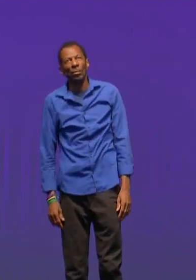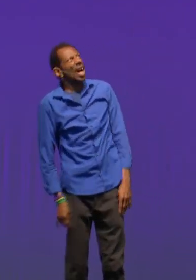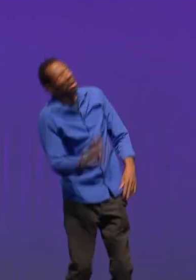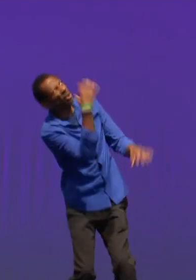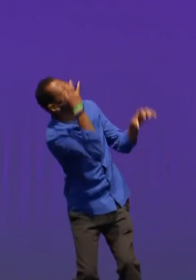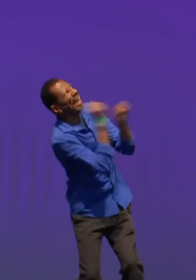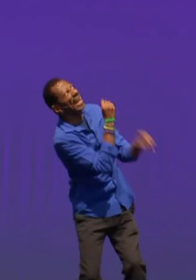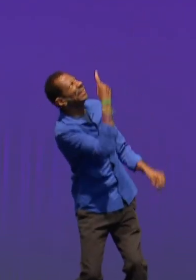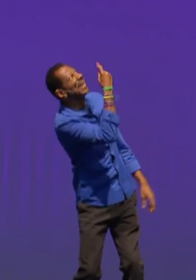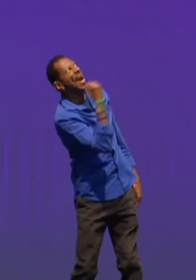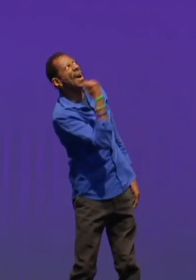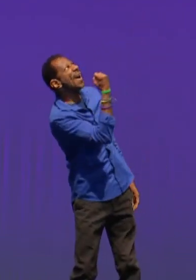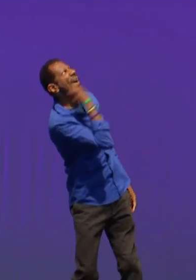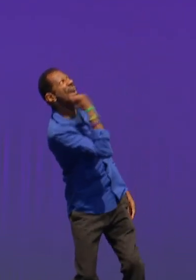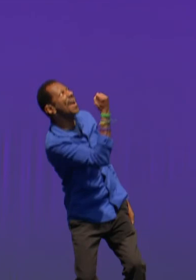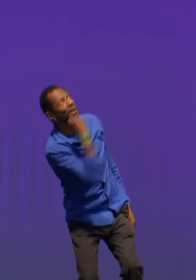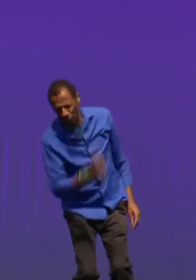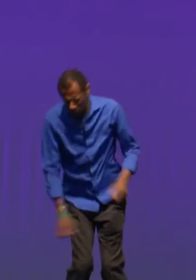I'm gonna get you!